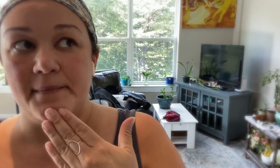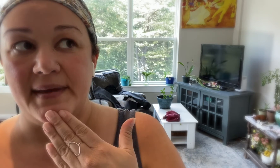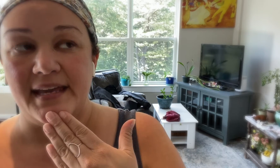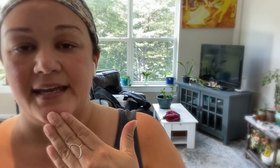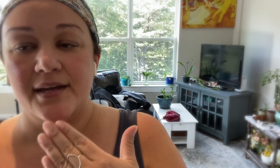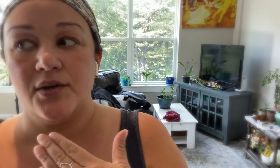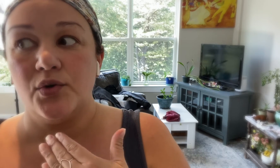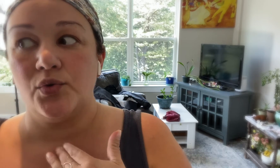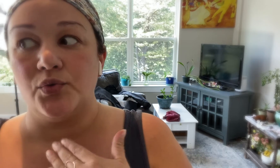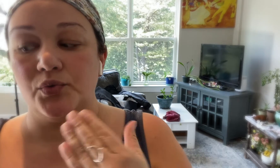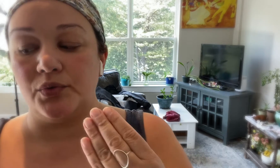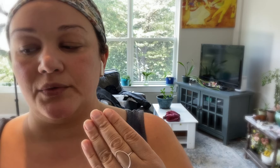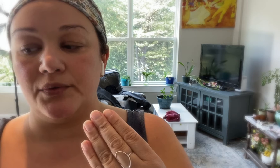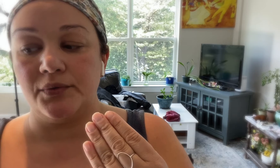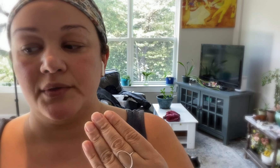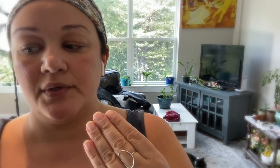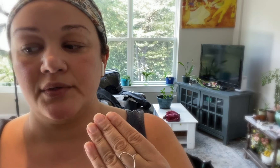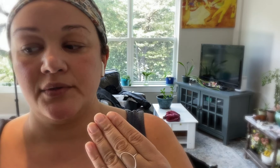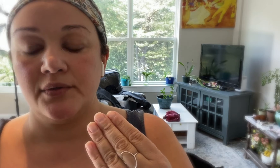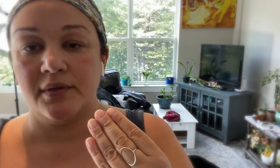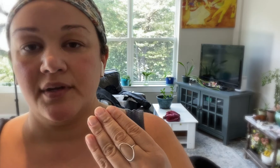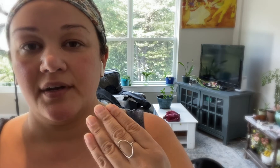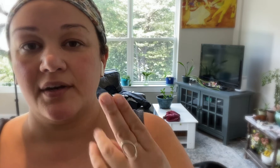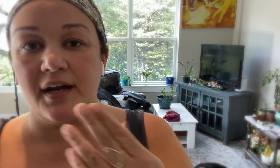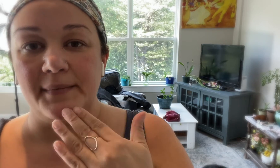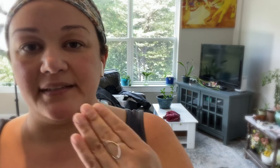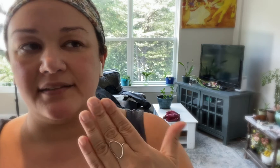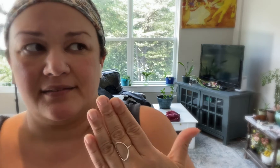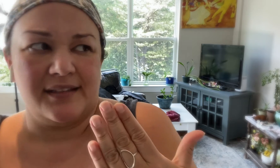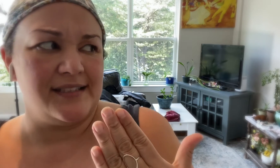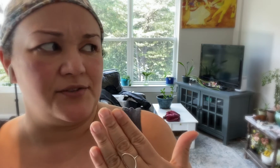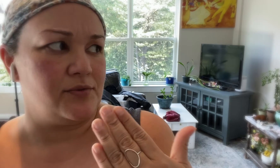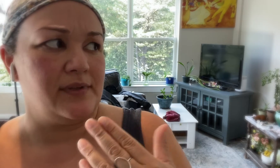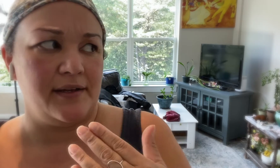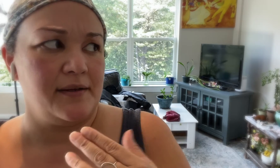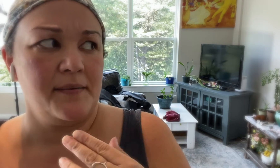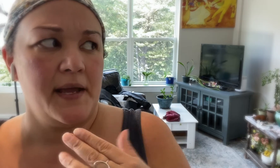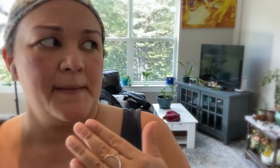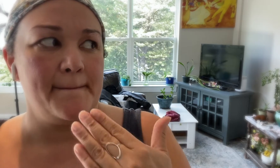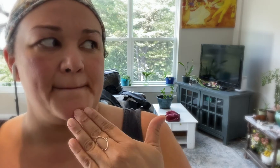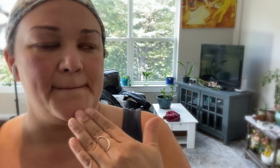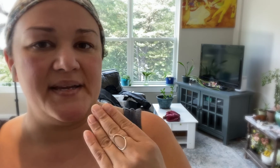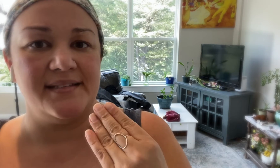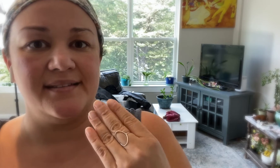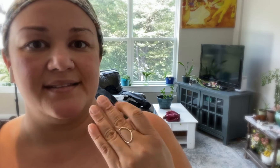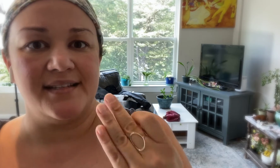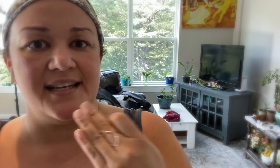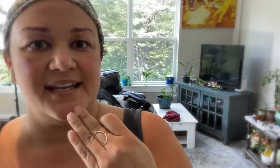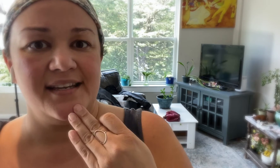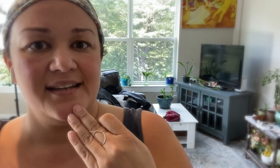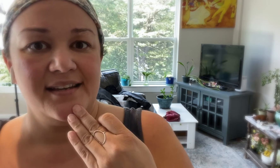déjame un comment. ¿Qué es eso? Like, mensaje,